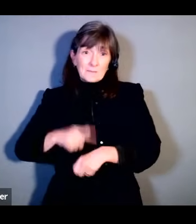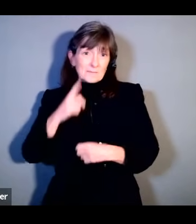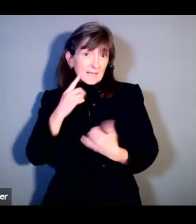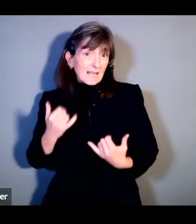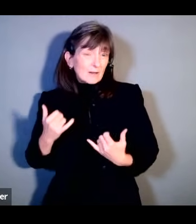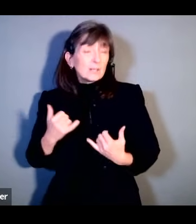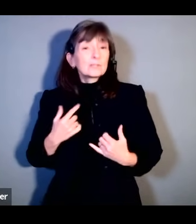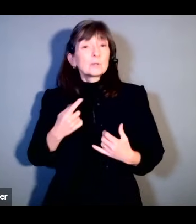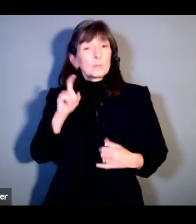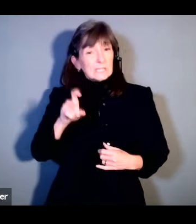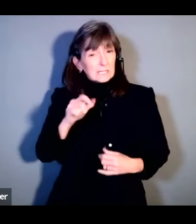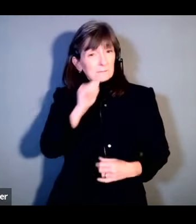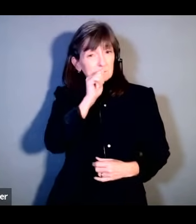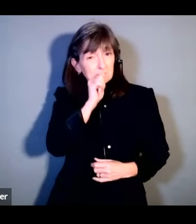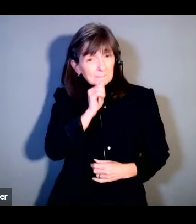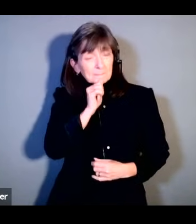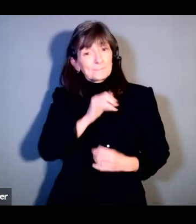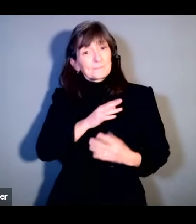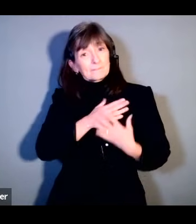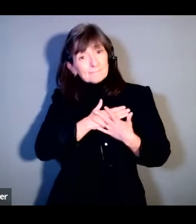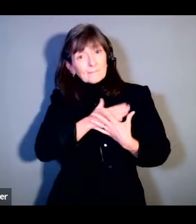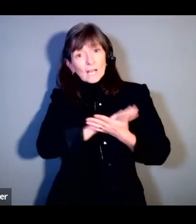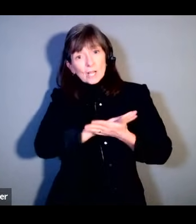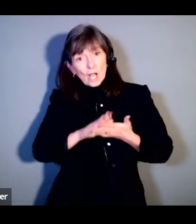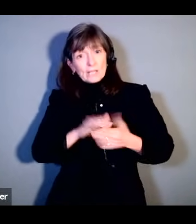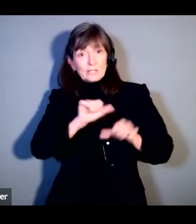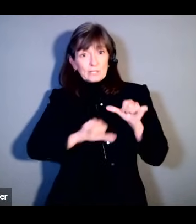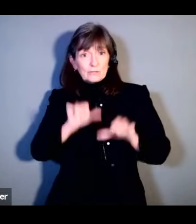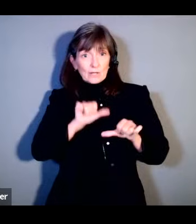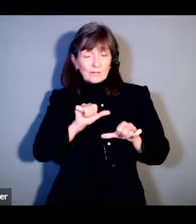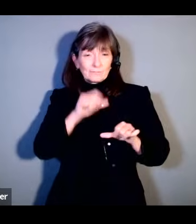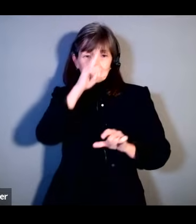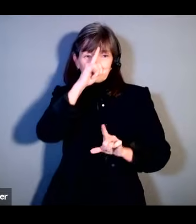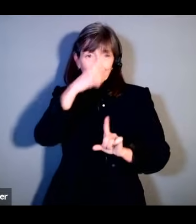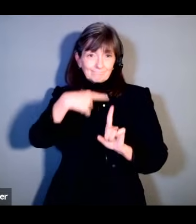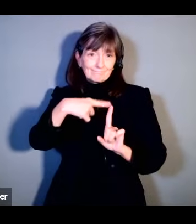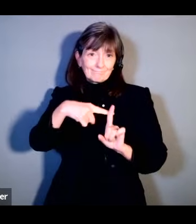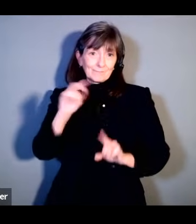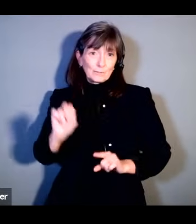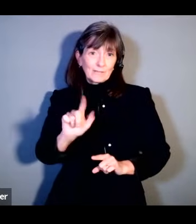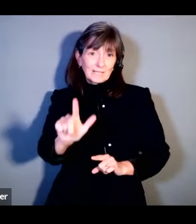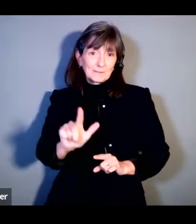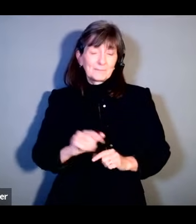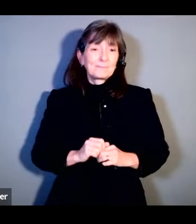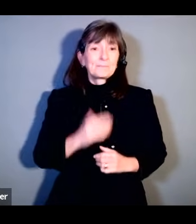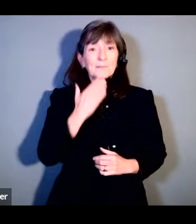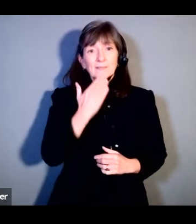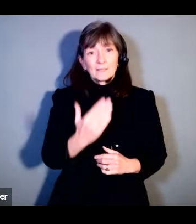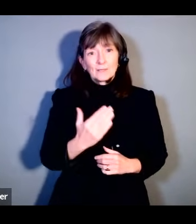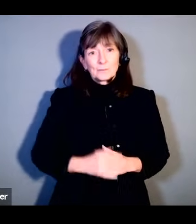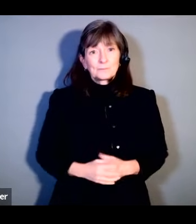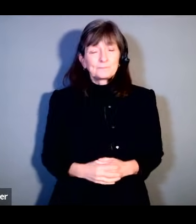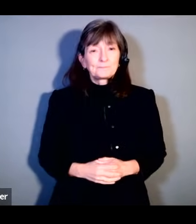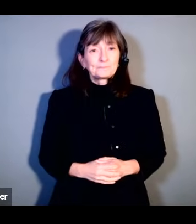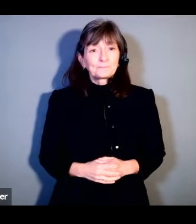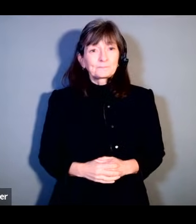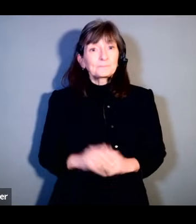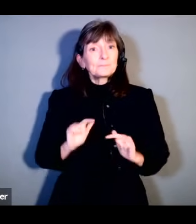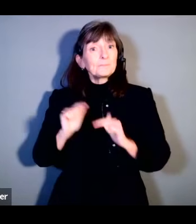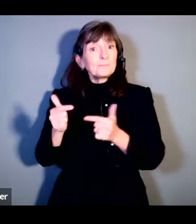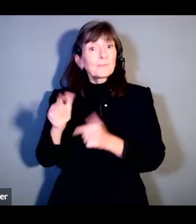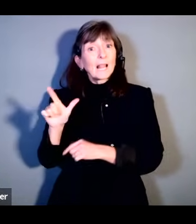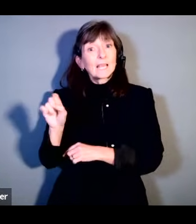show patience and kindness to one another. So hold fast, Newfoundland and Labrador. Thank you. Back to you,